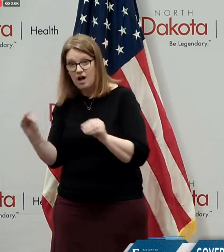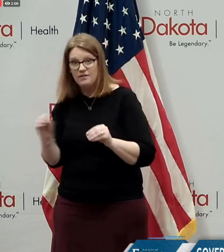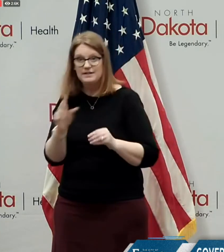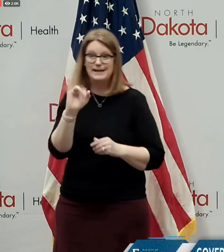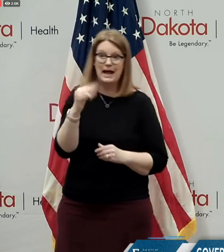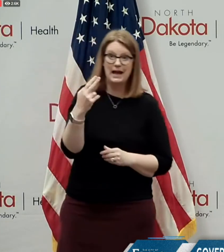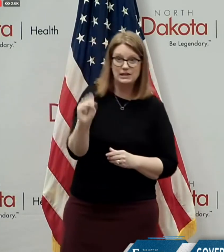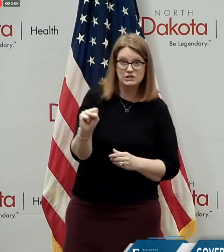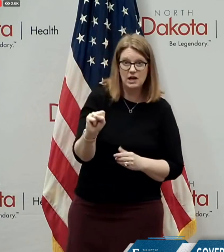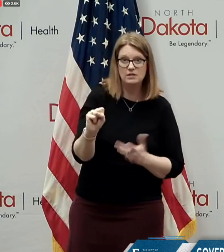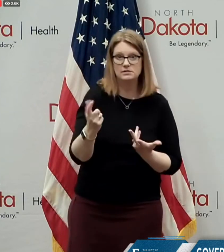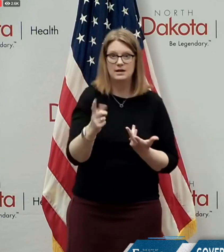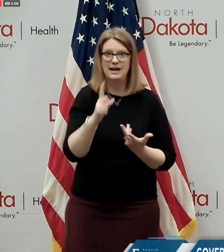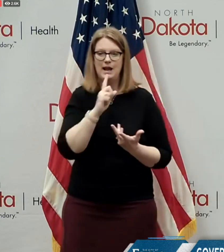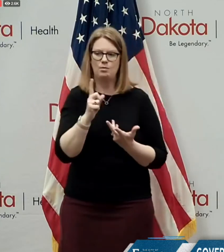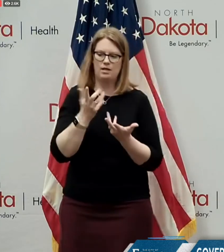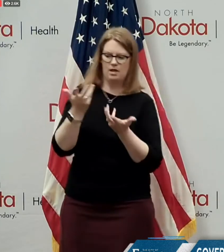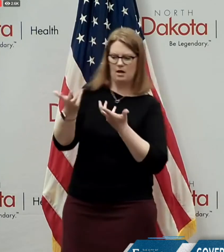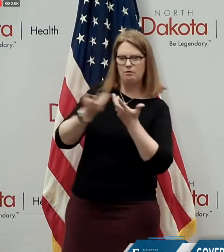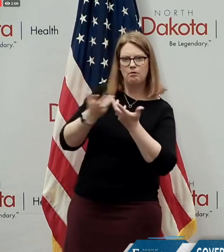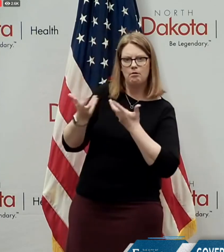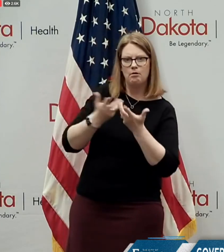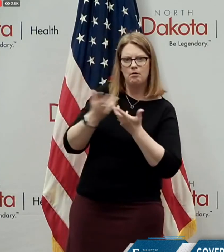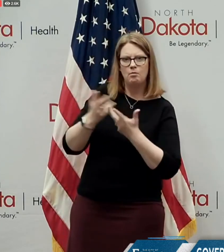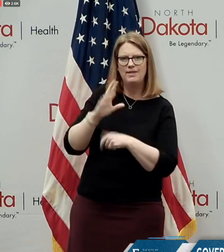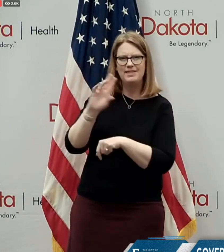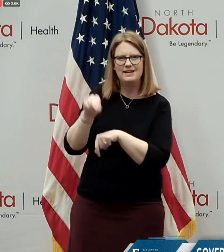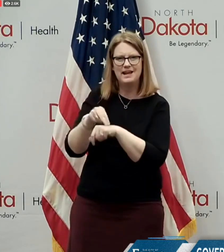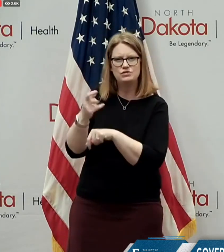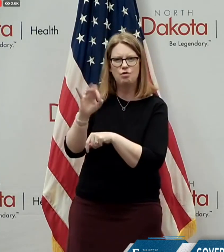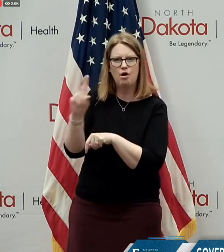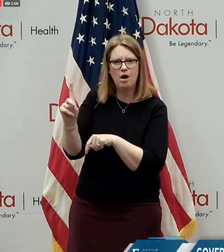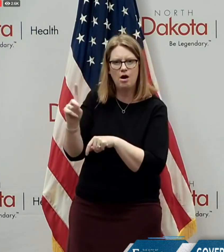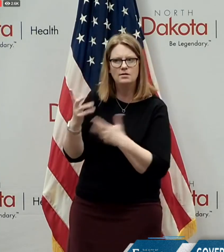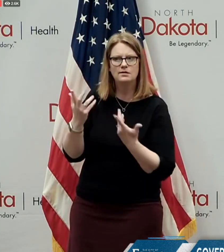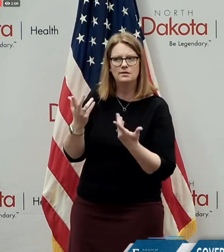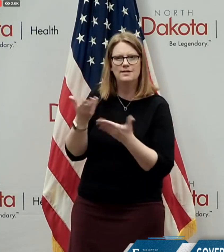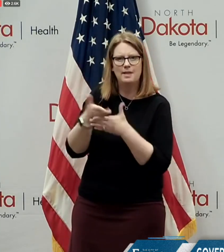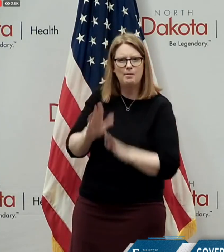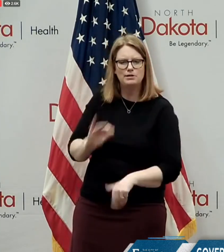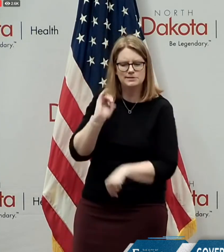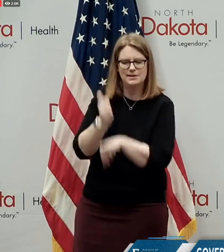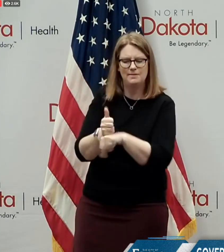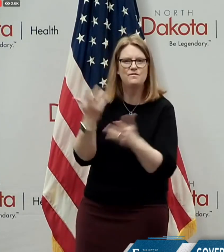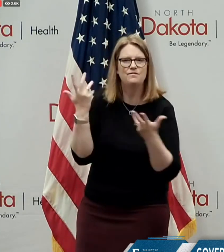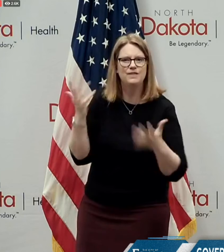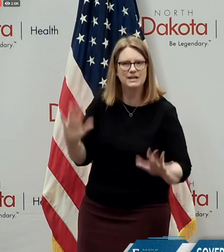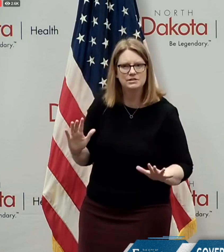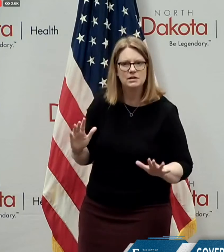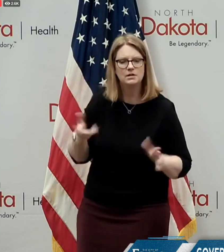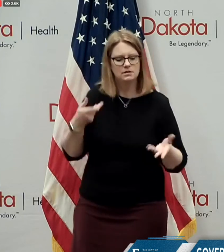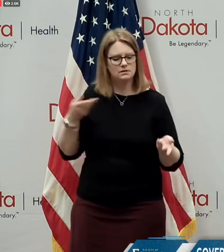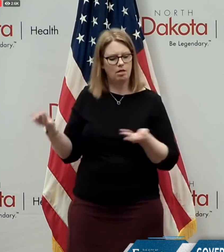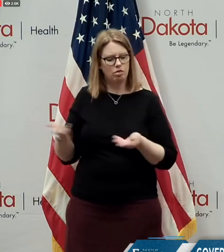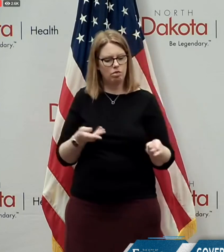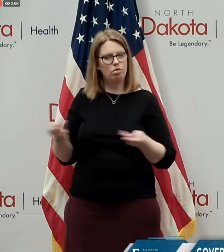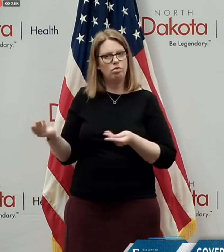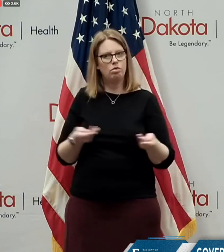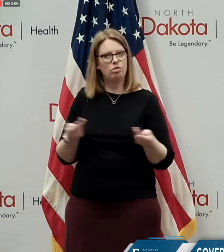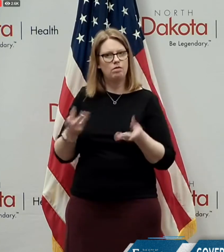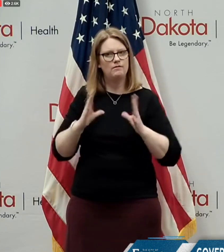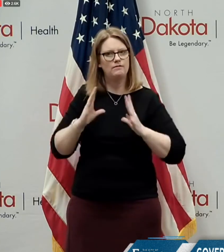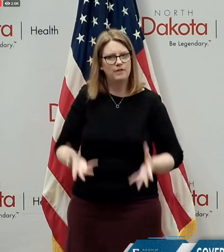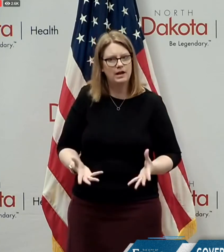that we built with the National Guard, we were able to establish that partnership, and now that just seems to be working. So like the chairman